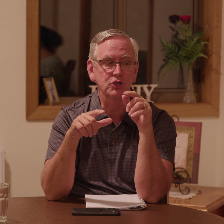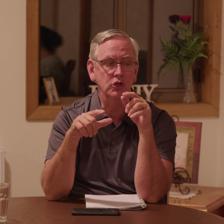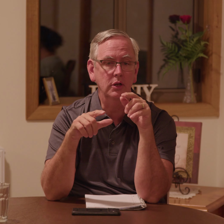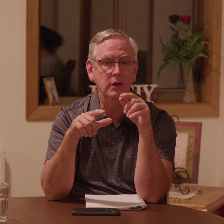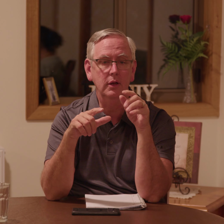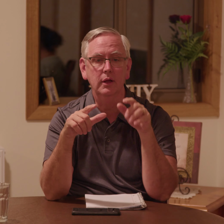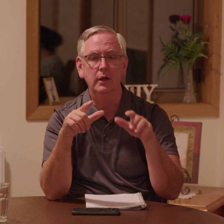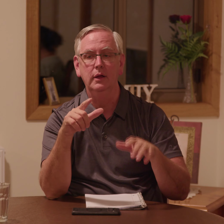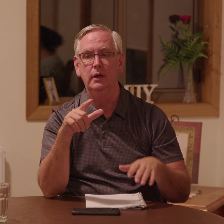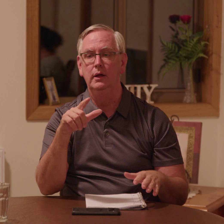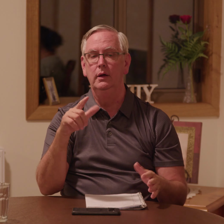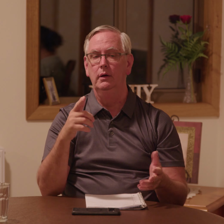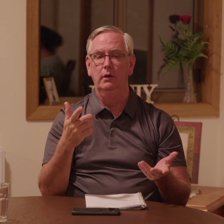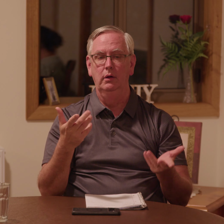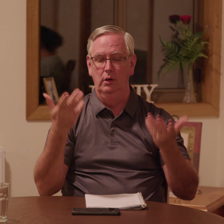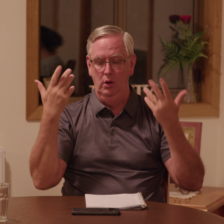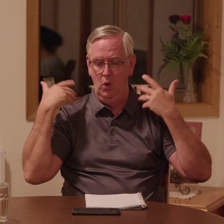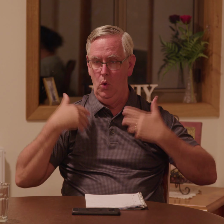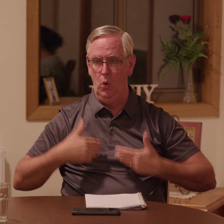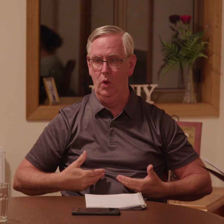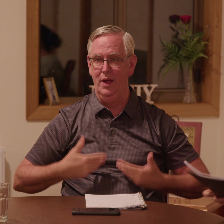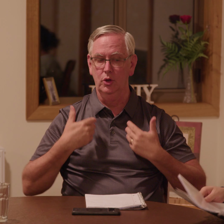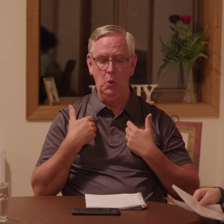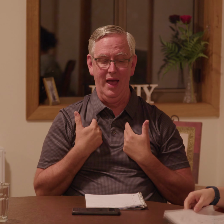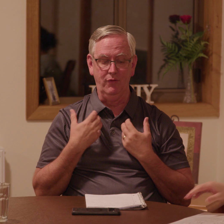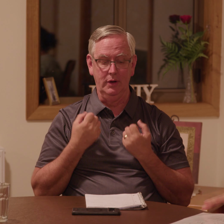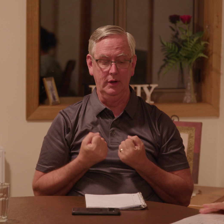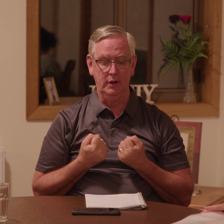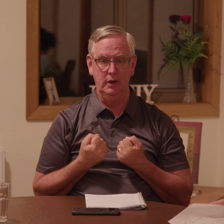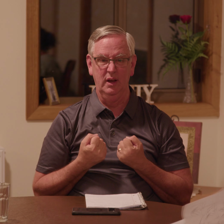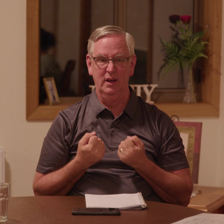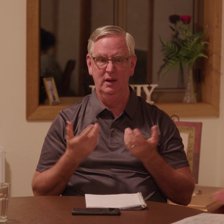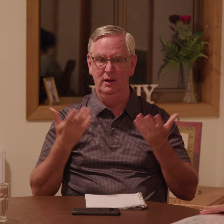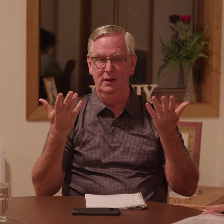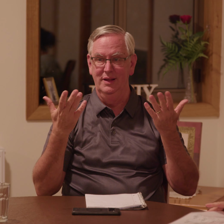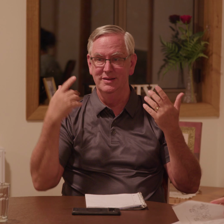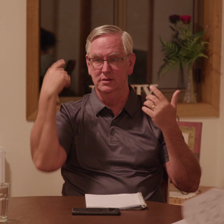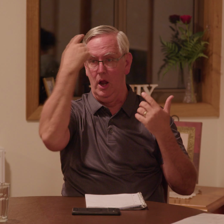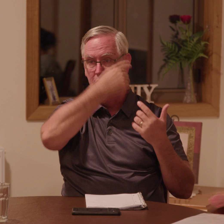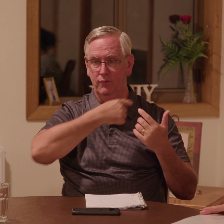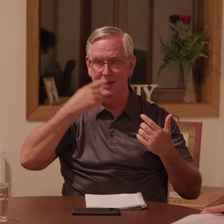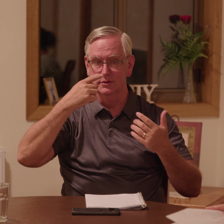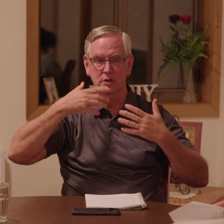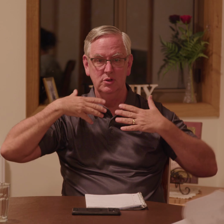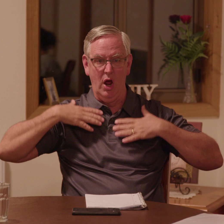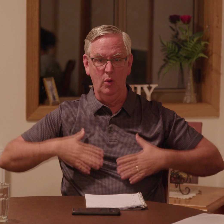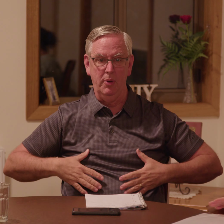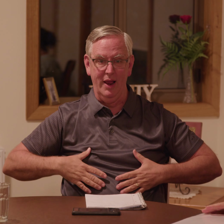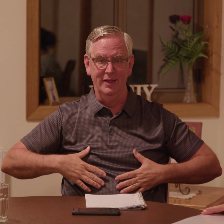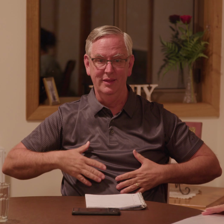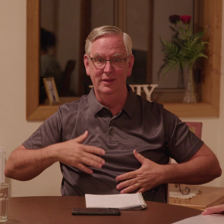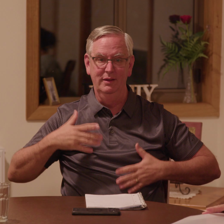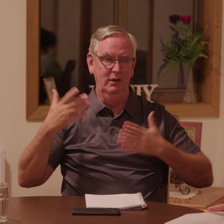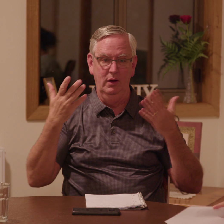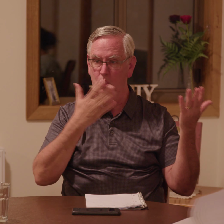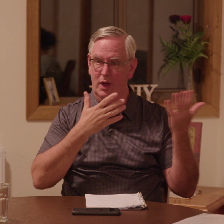you need to learn the right location. Where does the sign go on your body? Where do you have it? Is it on the face? Is it